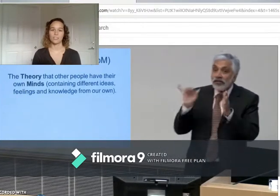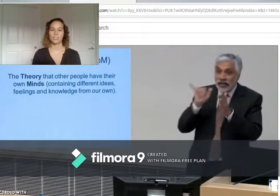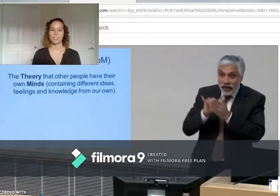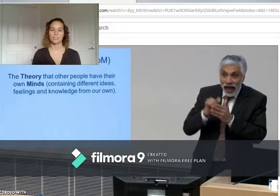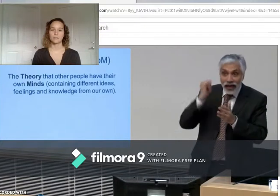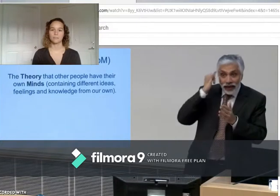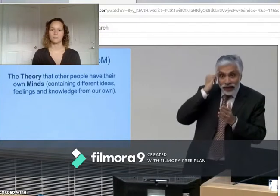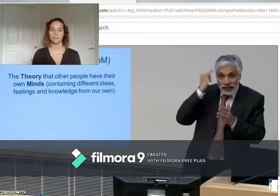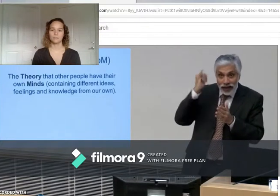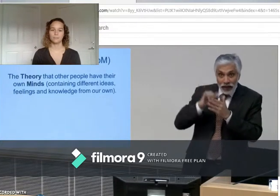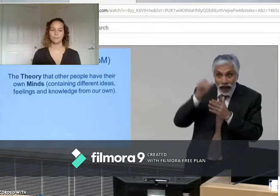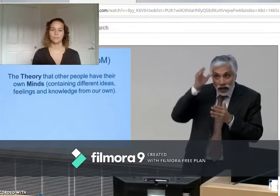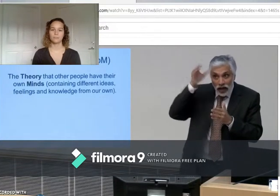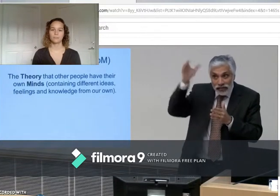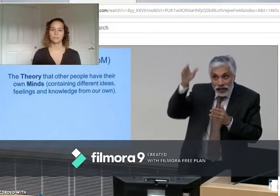have consciousness.